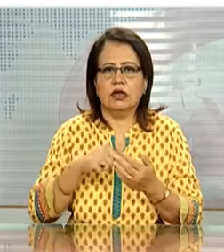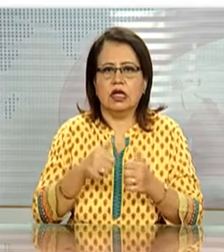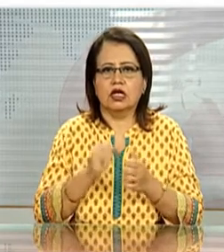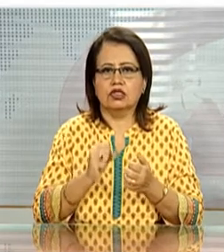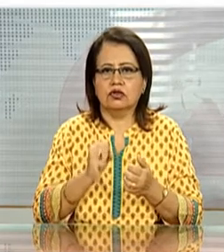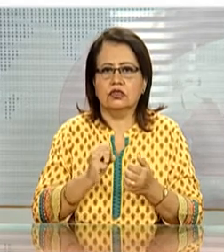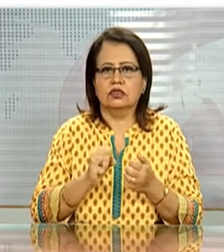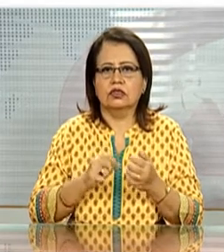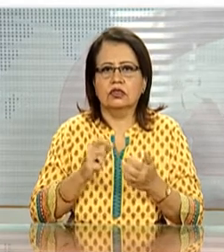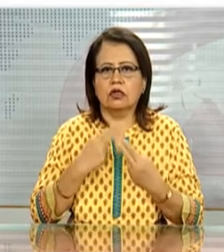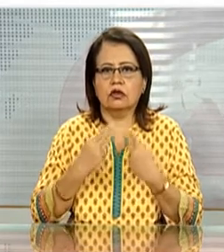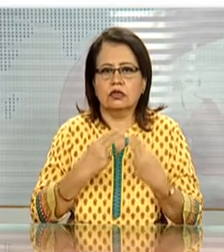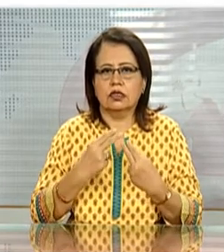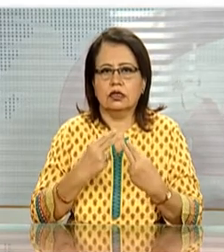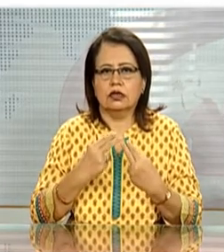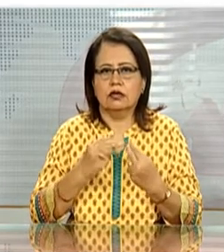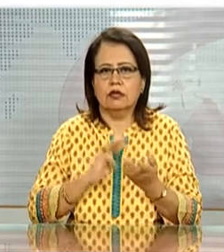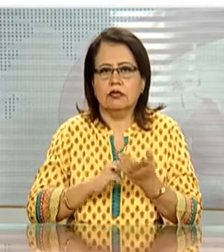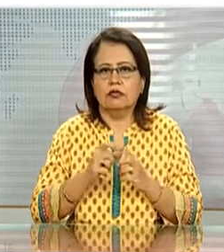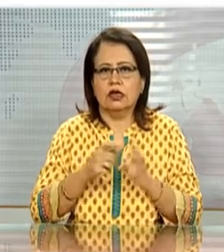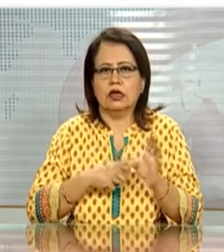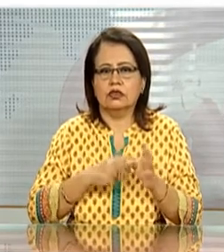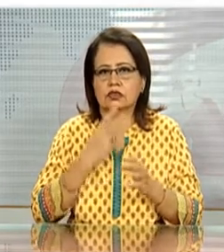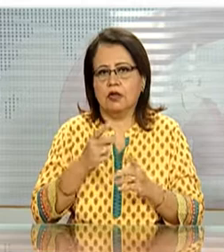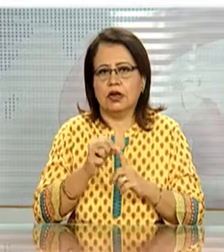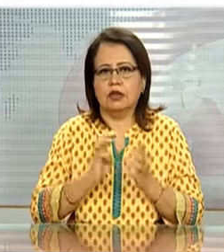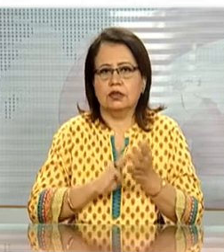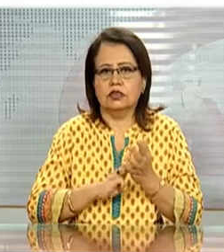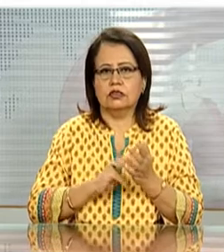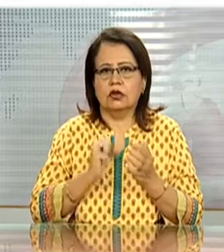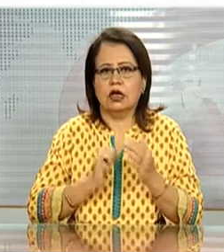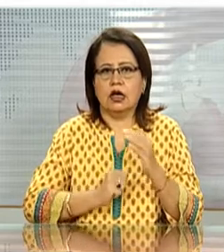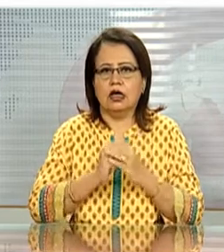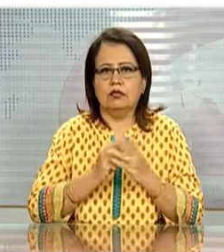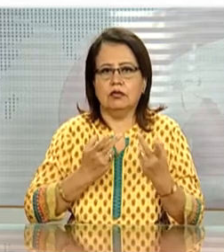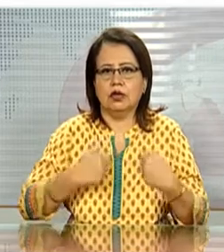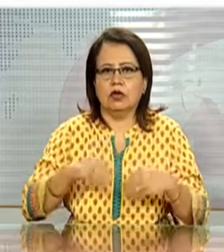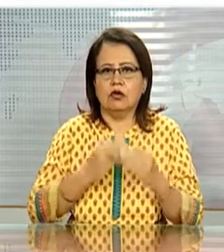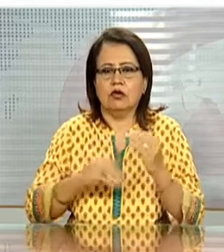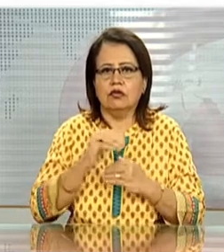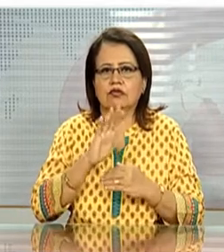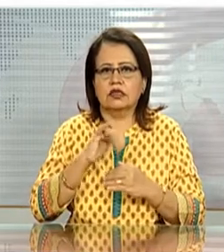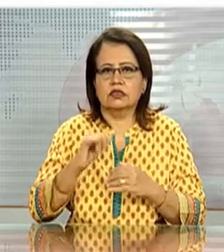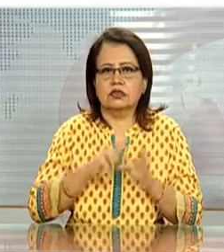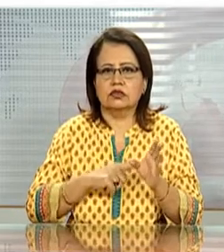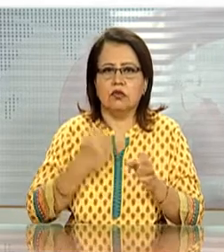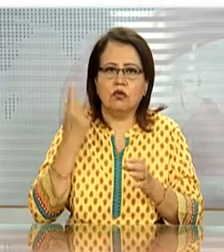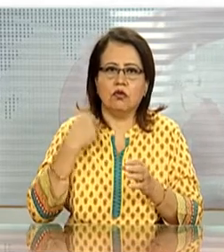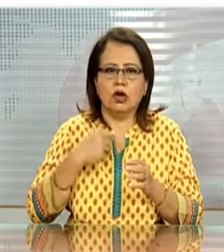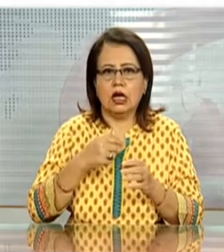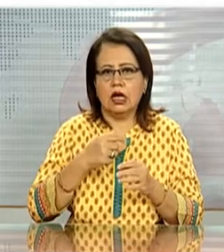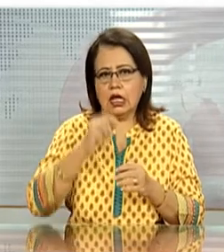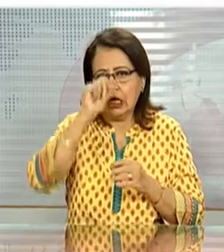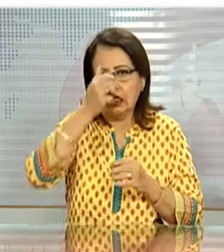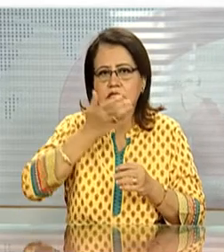despite assurances to the contrary Monday saw Prime Minister Modi holding a high level meeting over the 56y old Indus